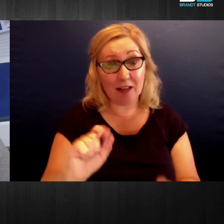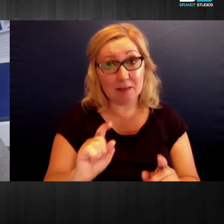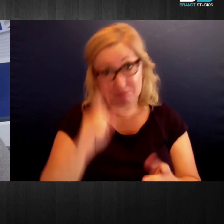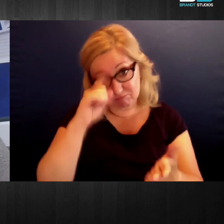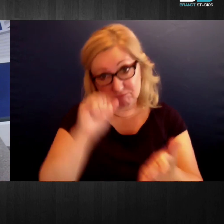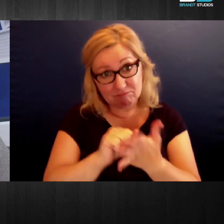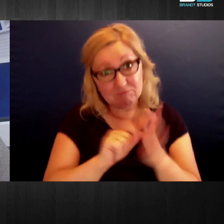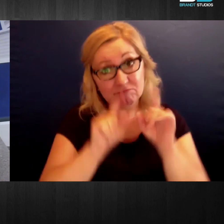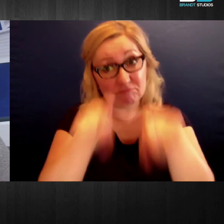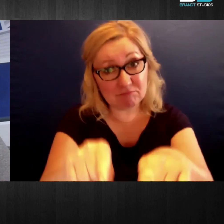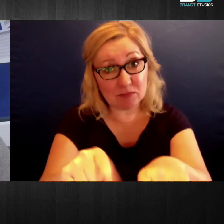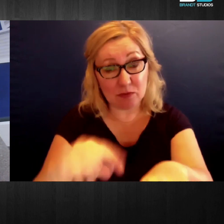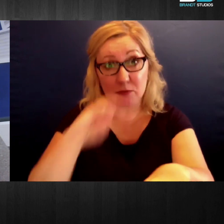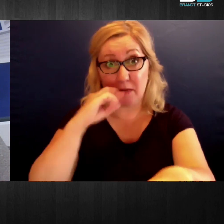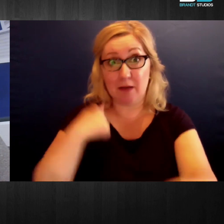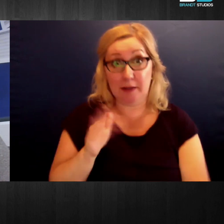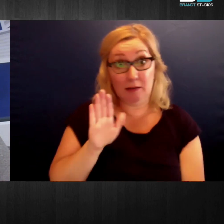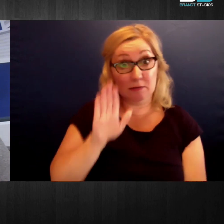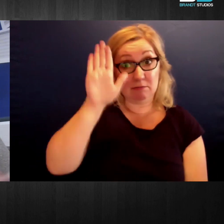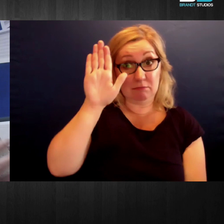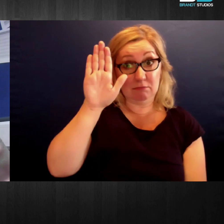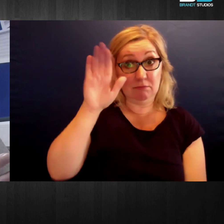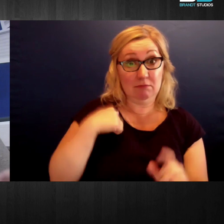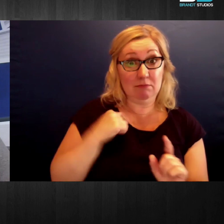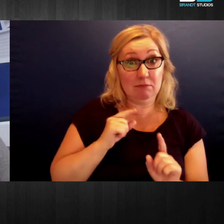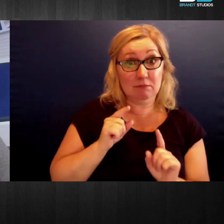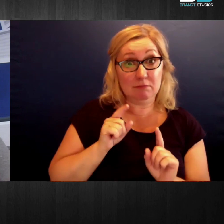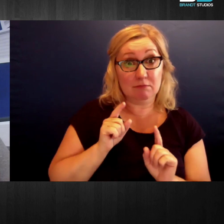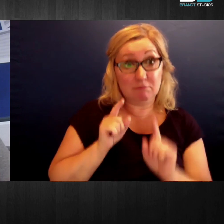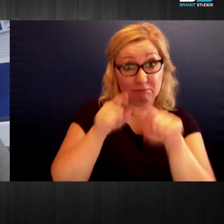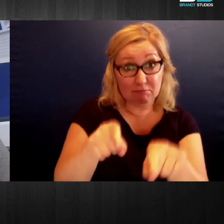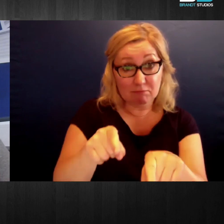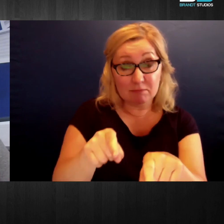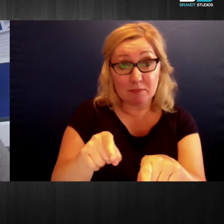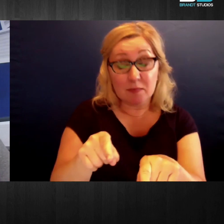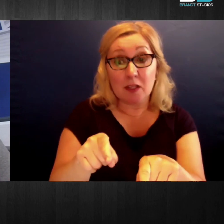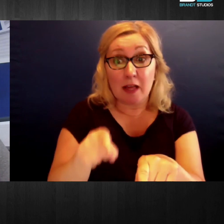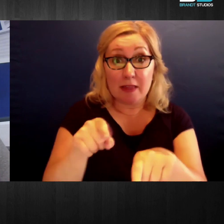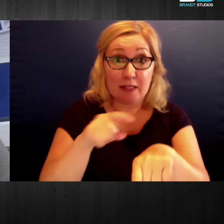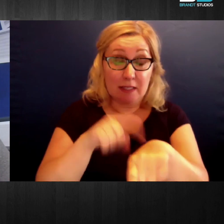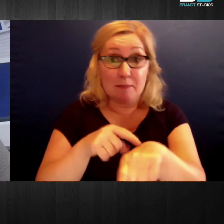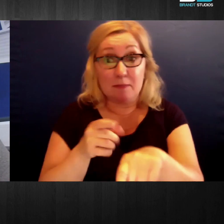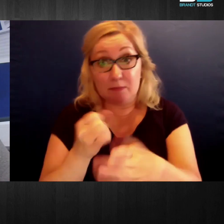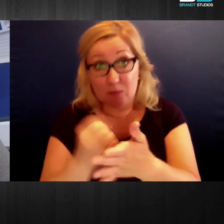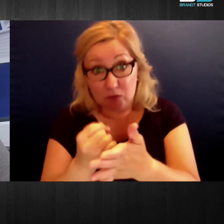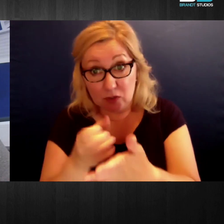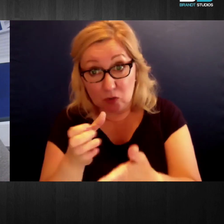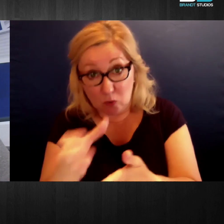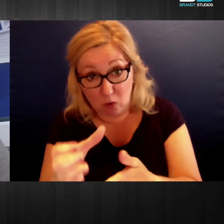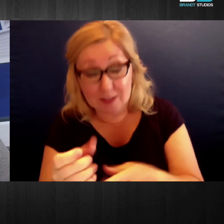youth worker for a couple of years, and just to do this course and to get my diploma in music